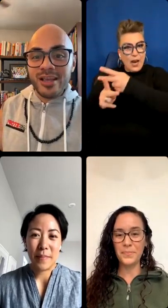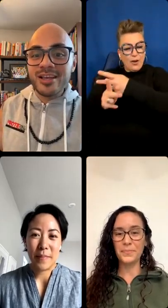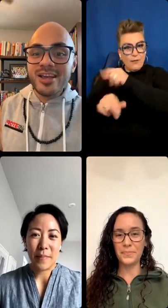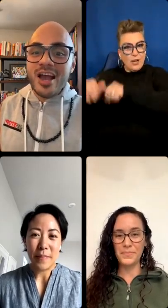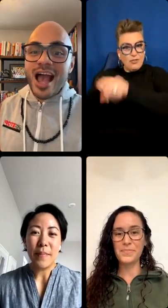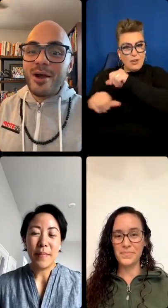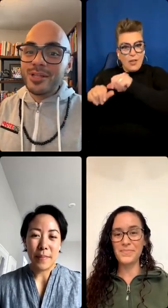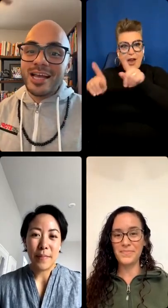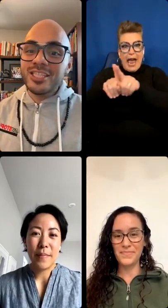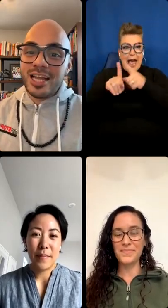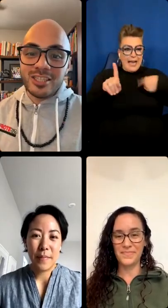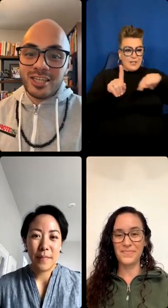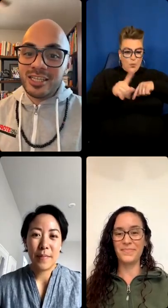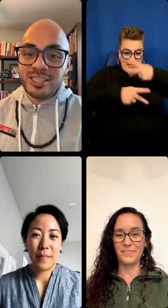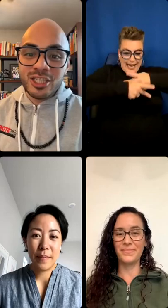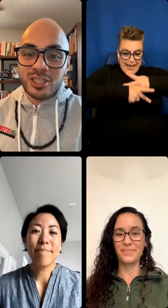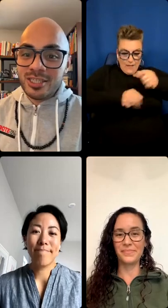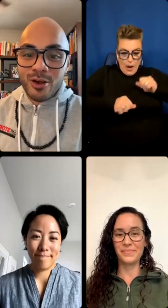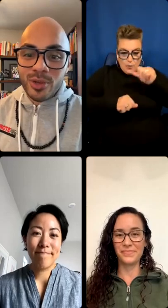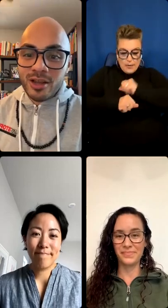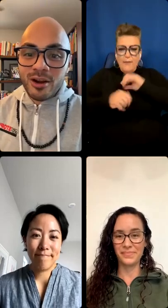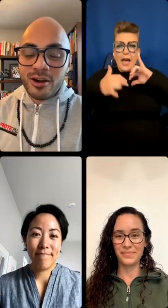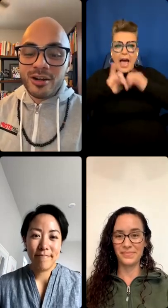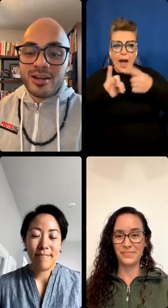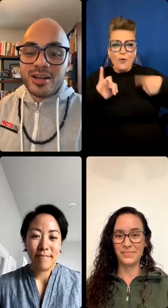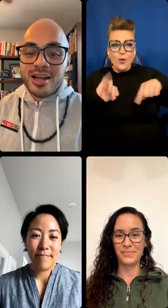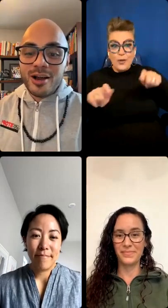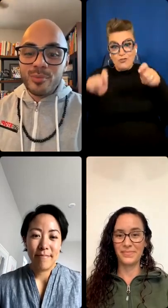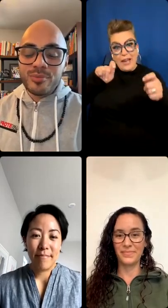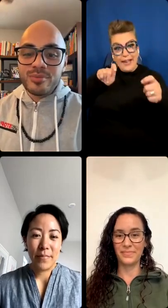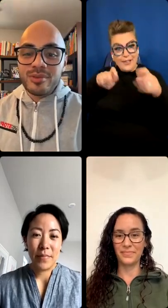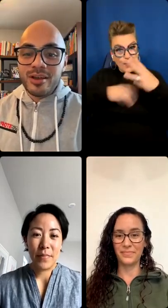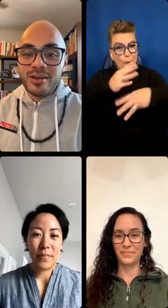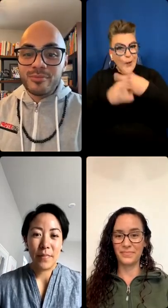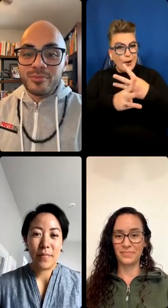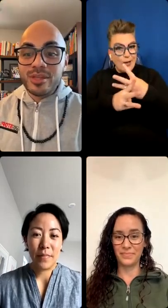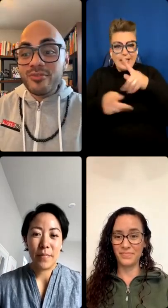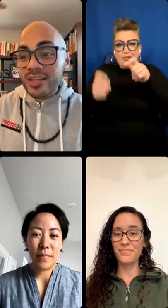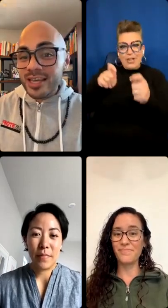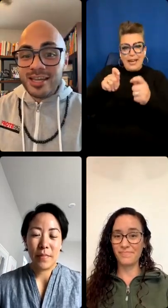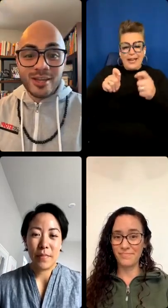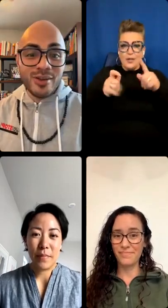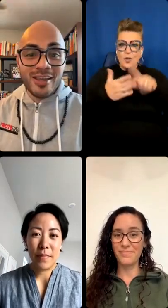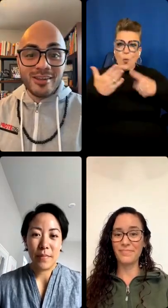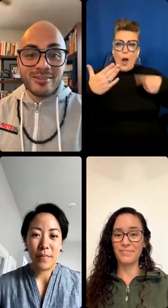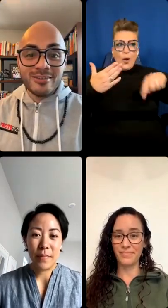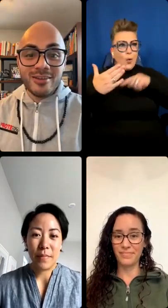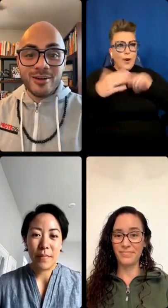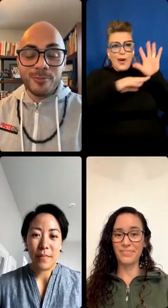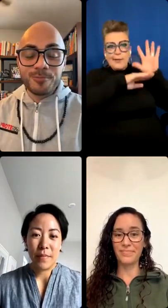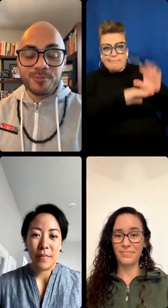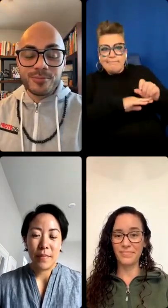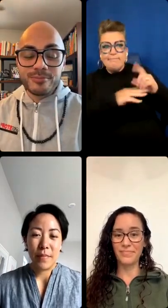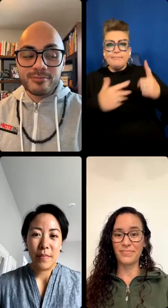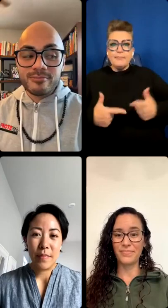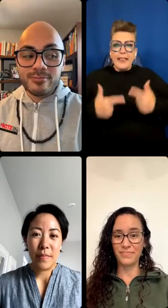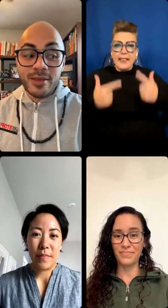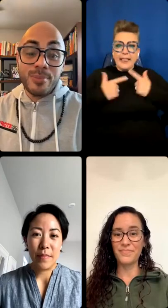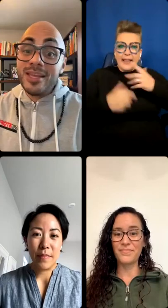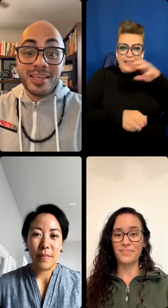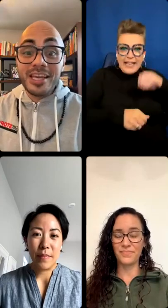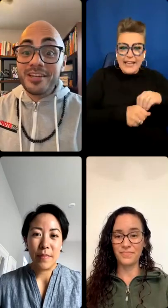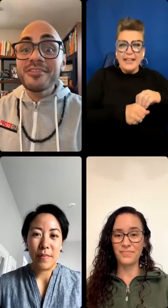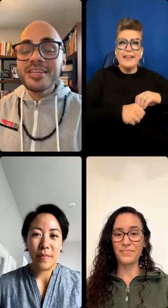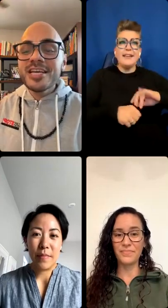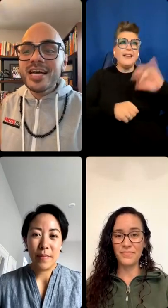ourselves, like how would that change the conditions that we are living in